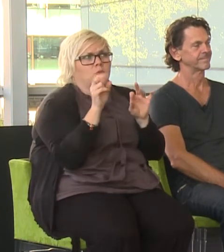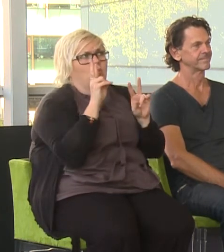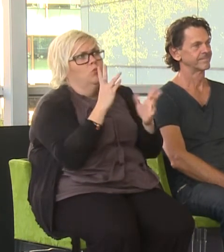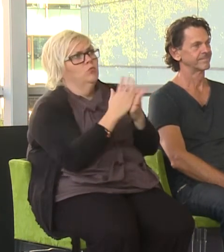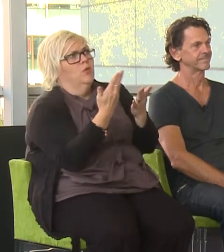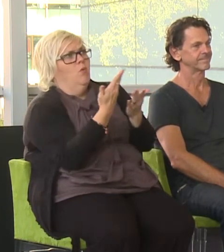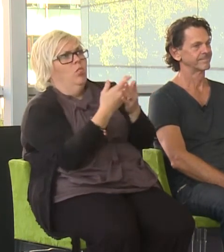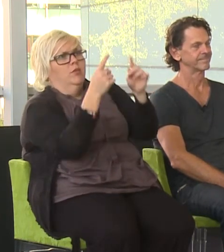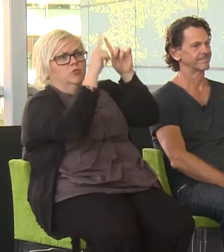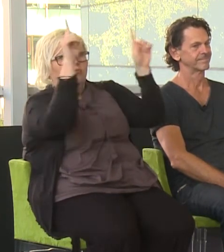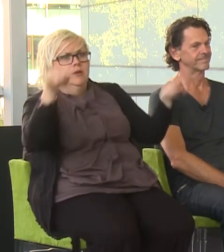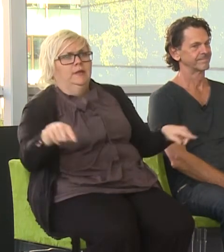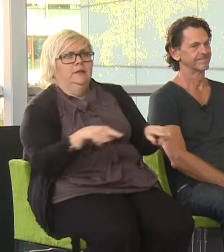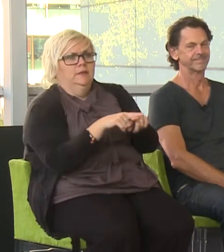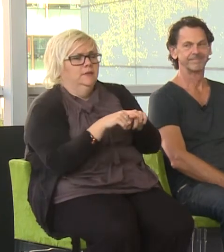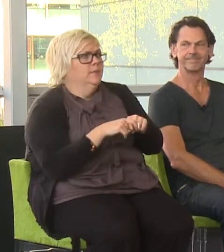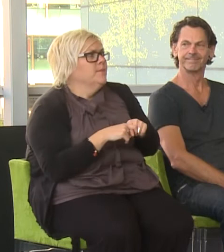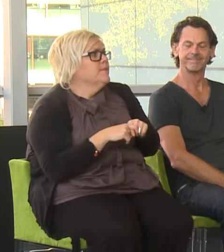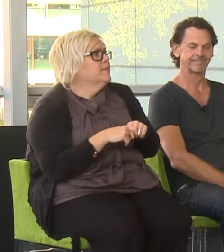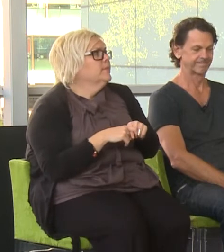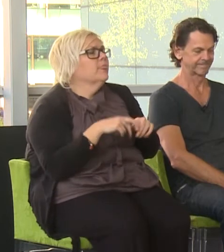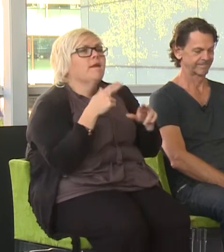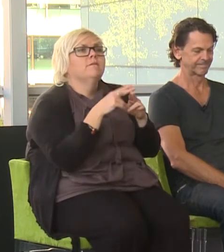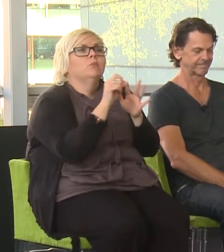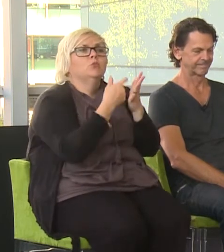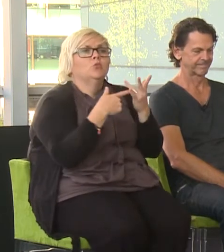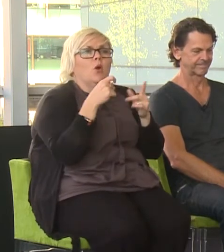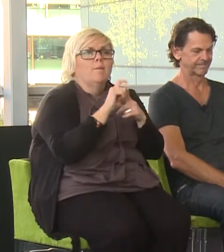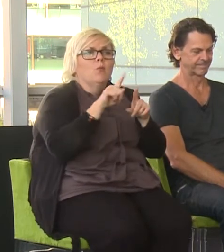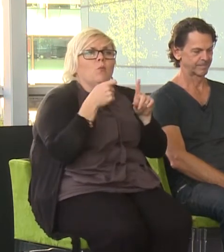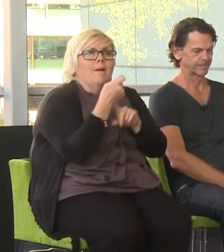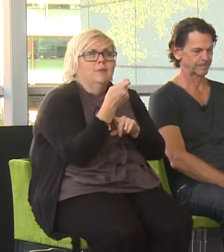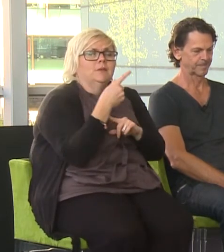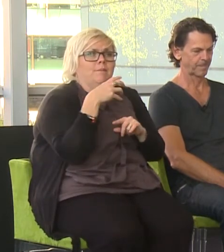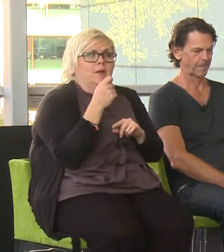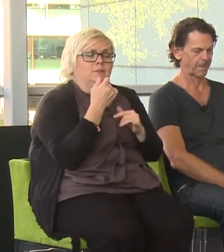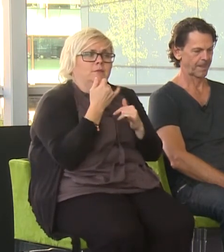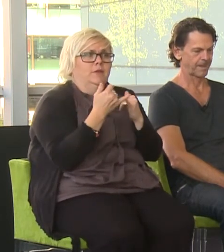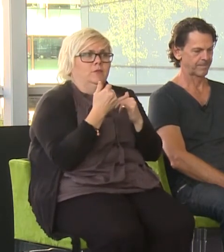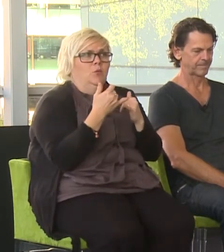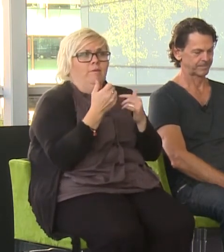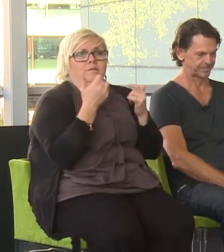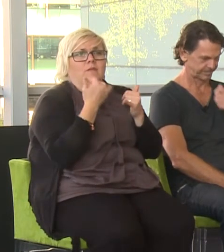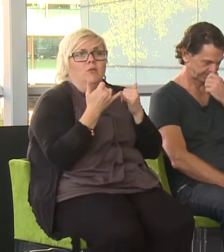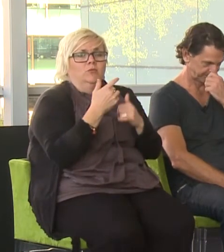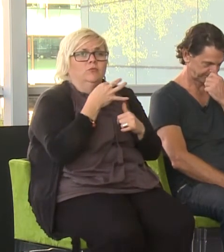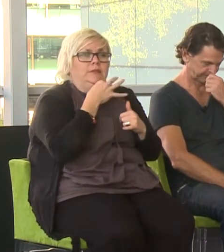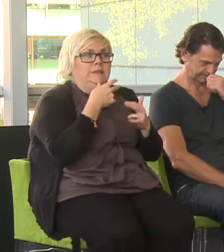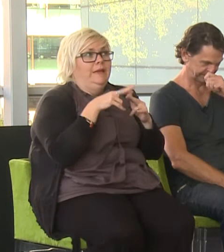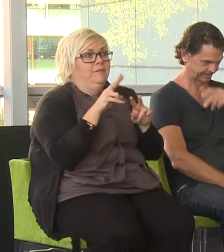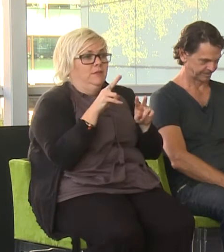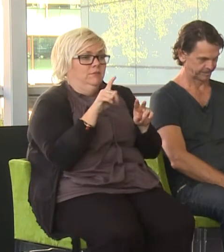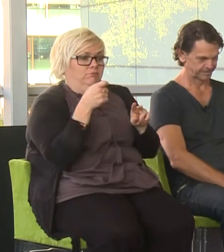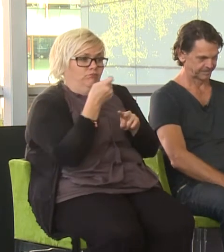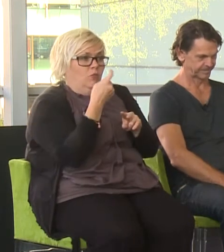screen. In terms of prop weapons, the stakes are a little higher. If a weapon is to appear real, then it